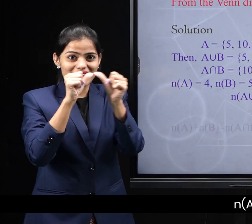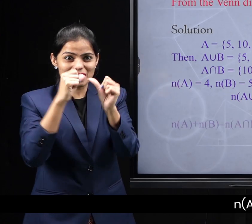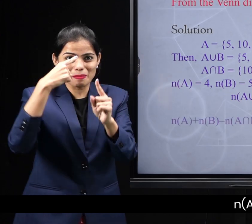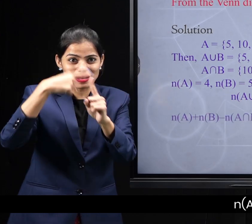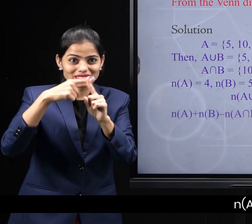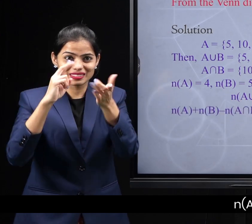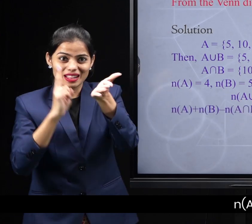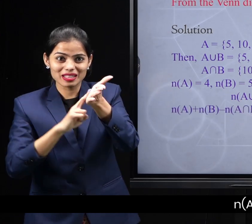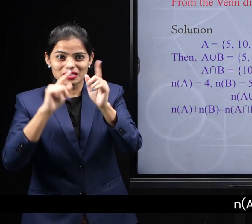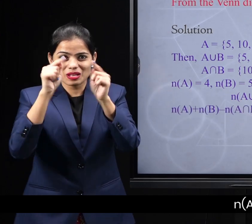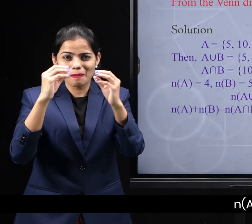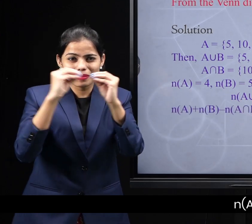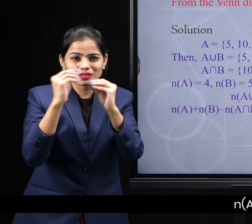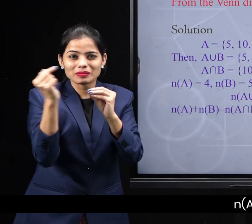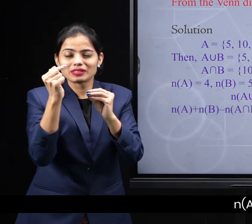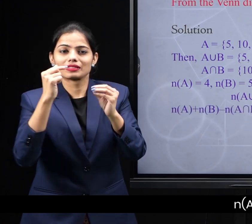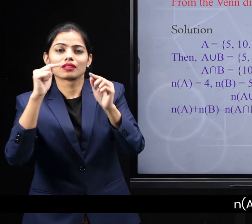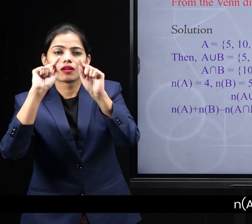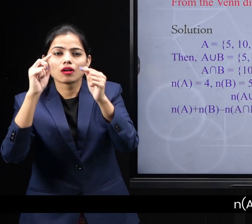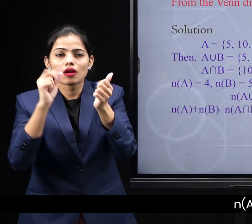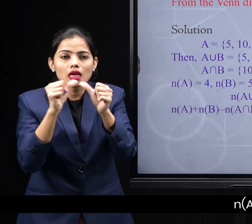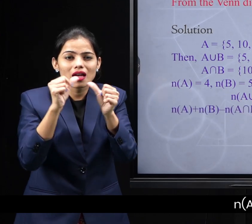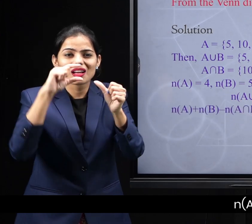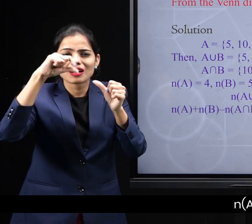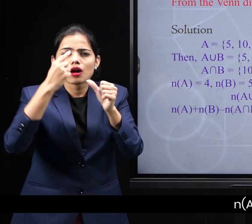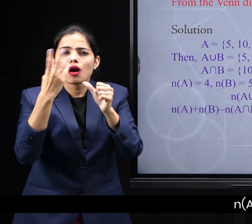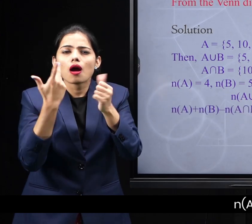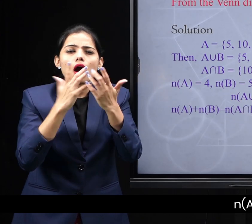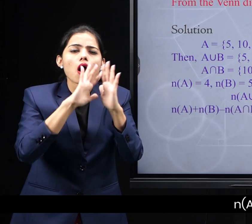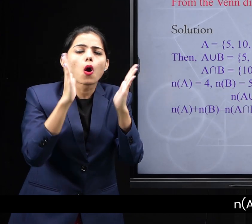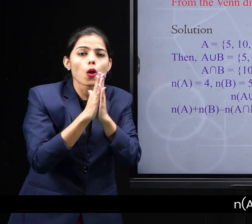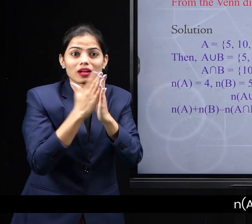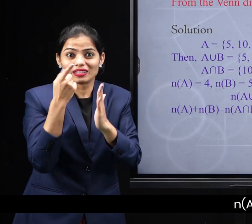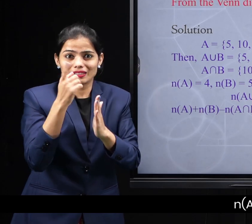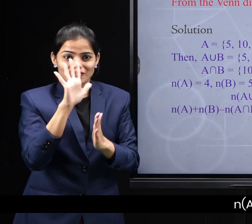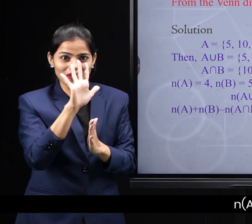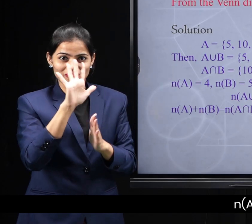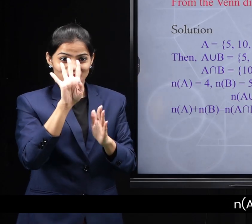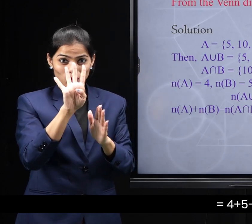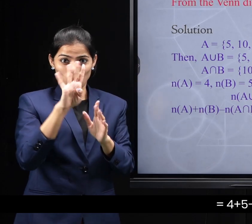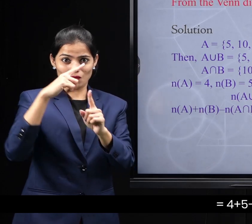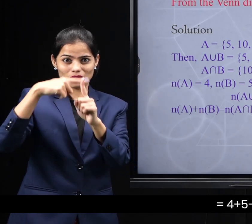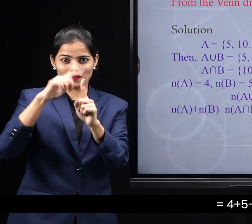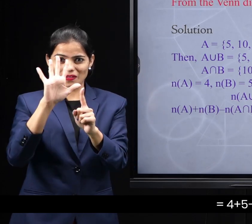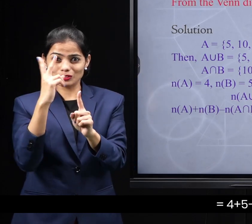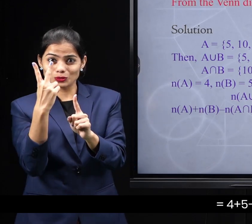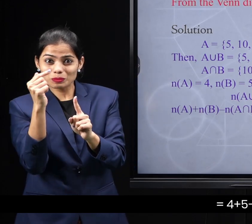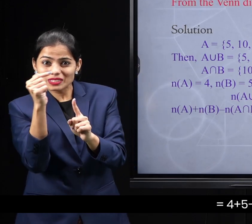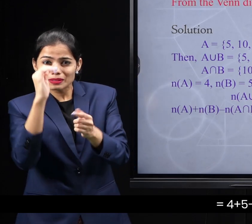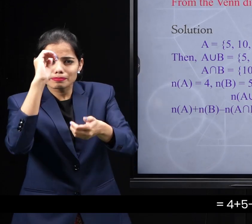N into A plus N into B minus N into A intersection B is equals to 4 plus 5 minus